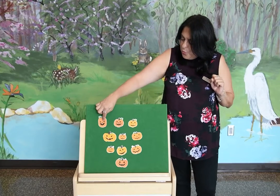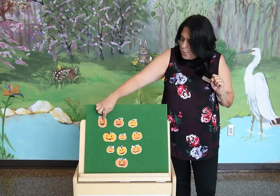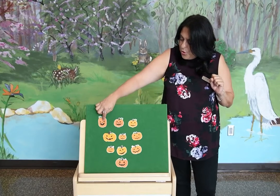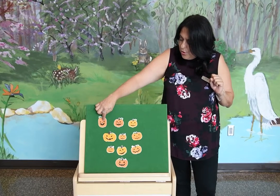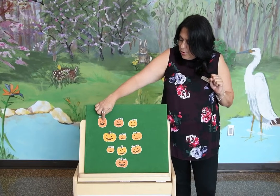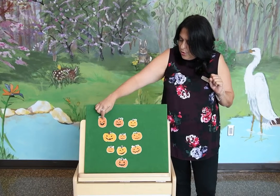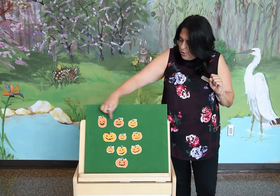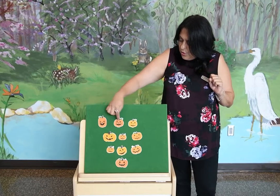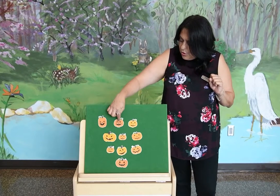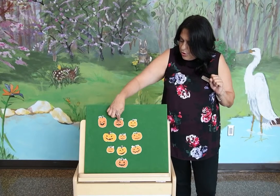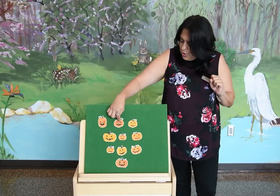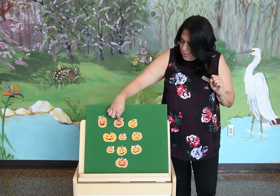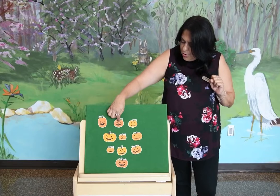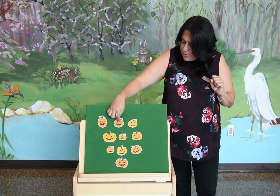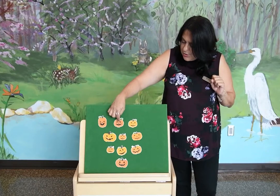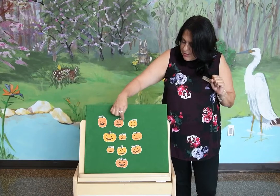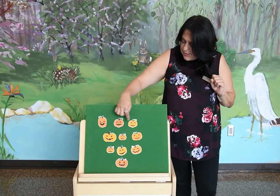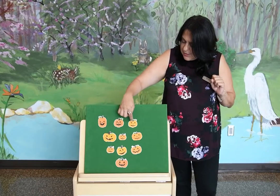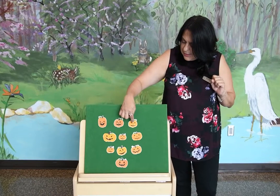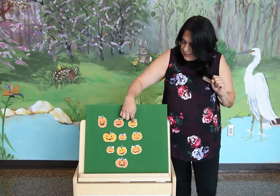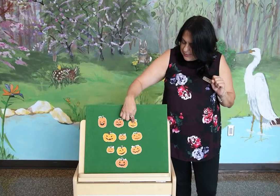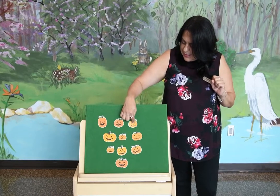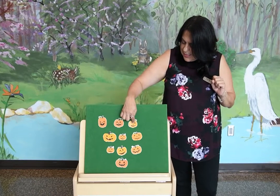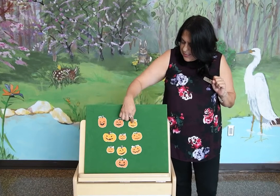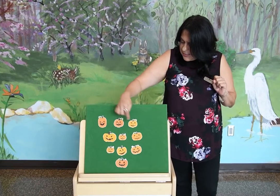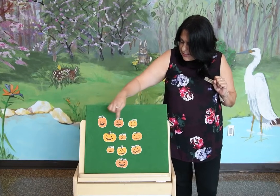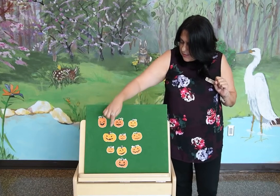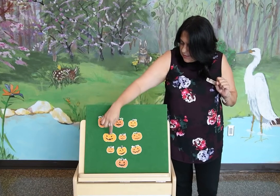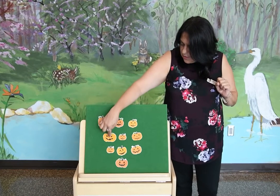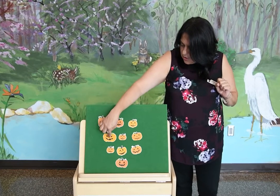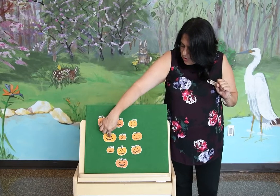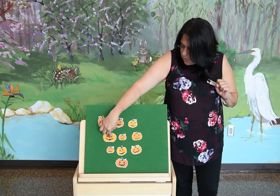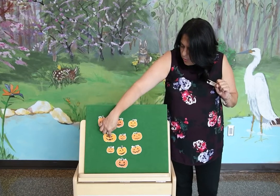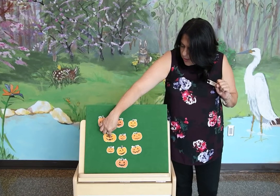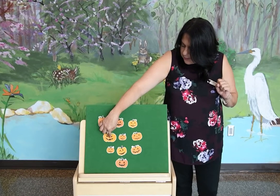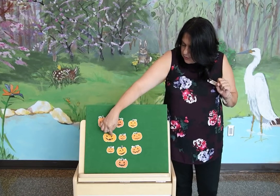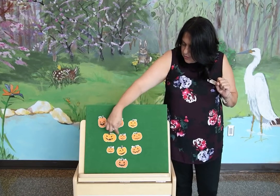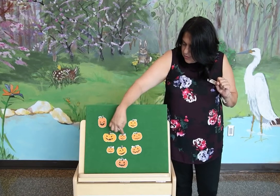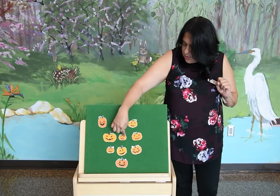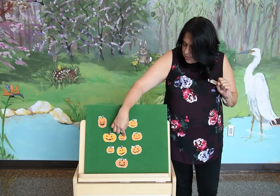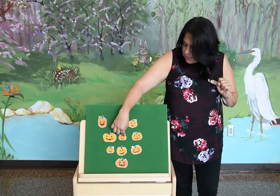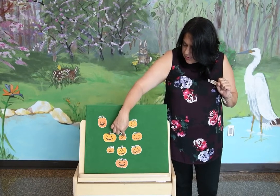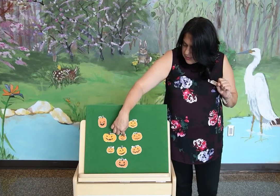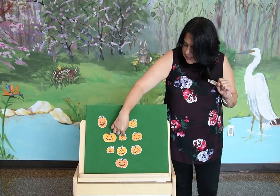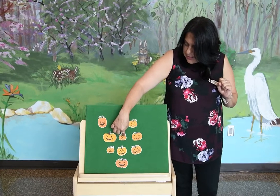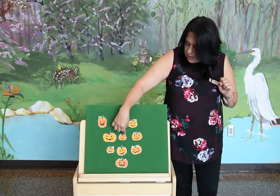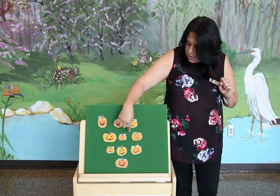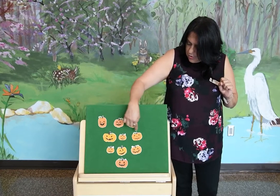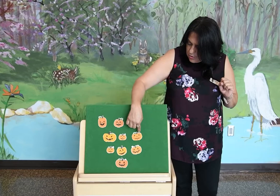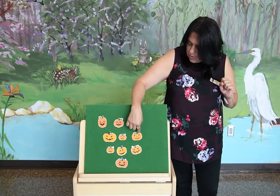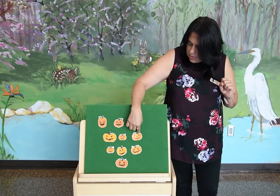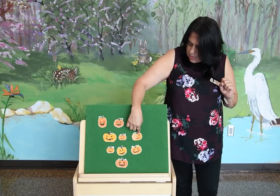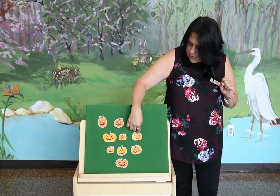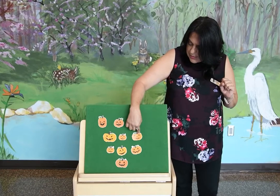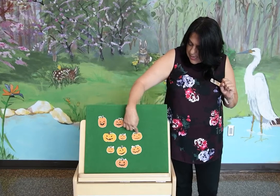Uno, dos, tres, cuatro, cinco,